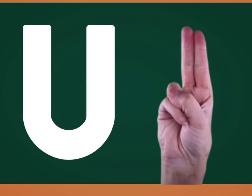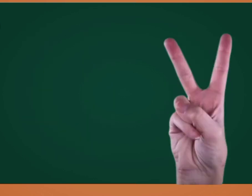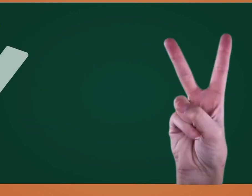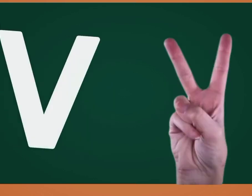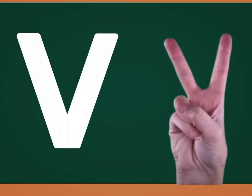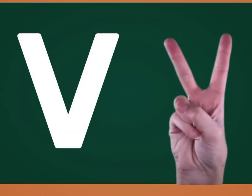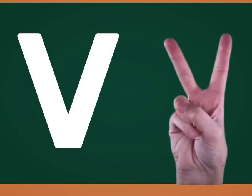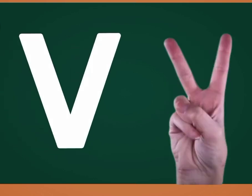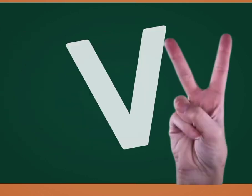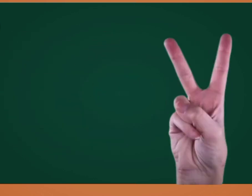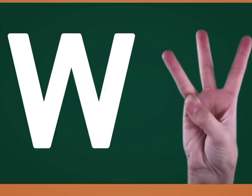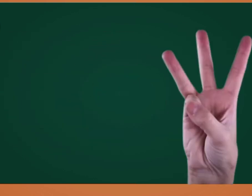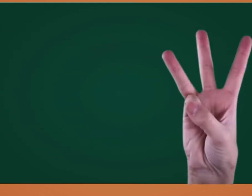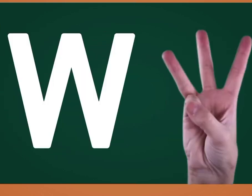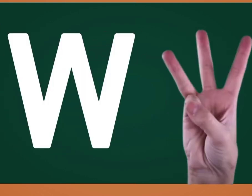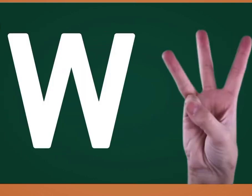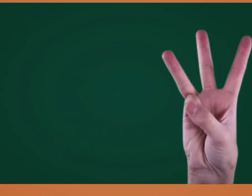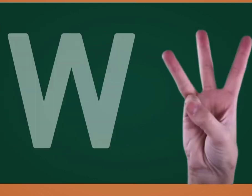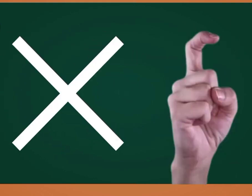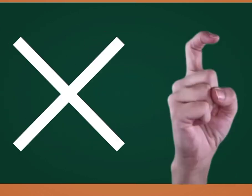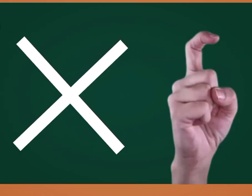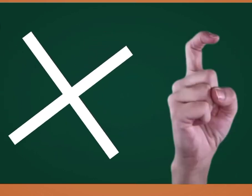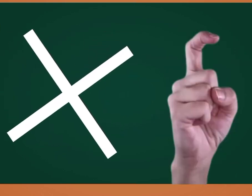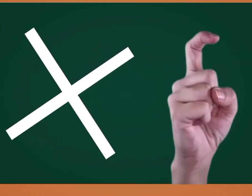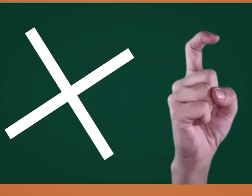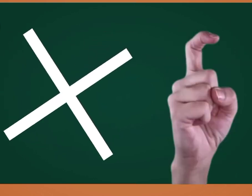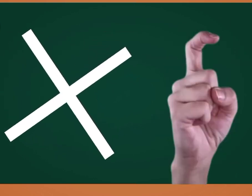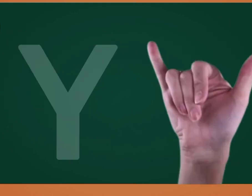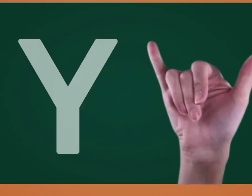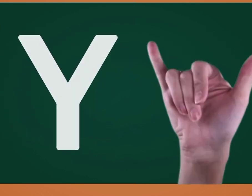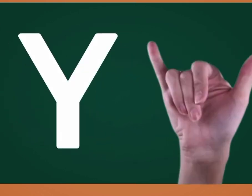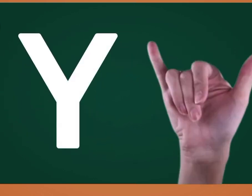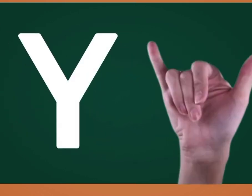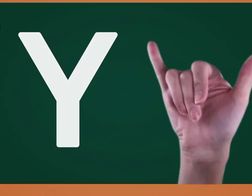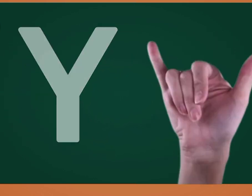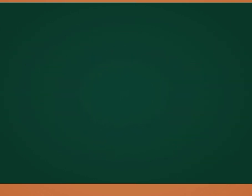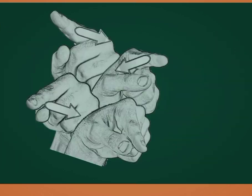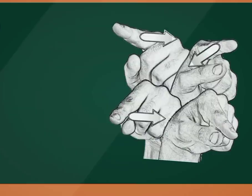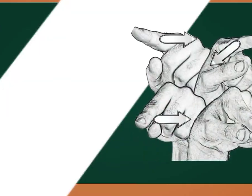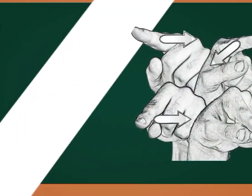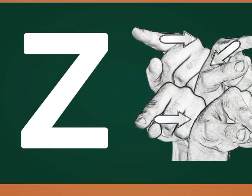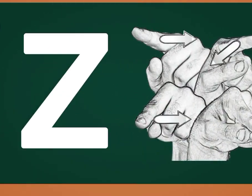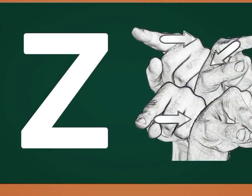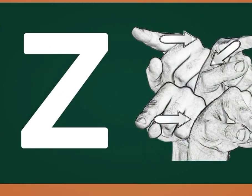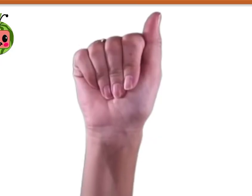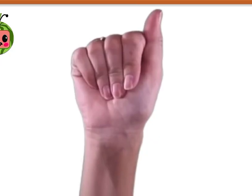V, W, X, Y, and Z.